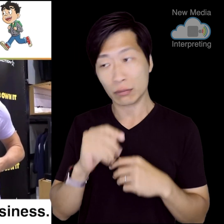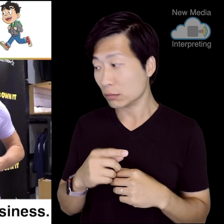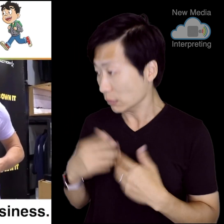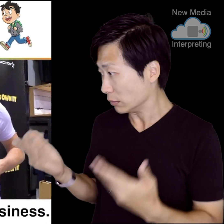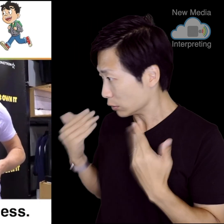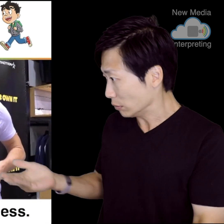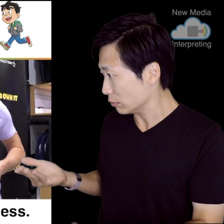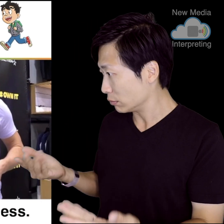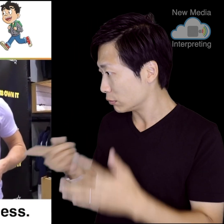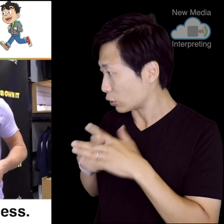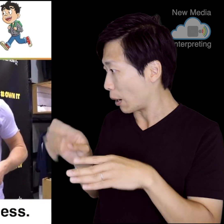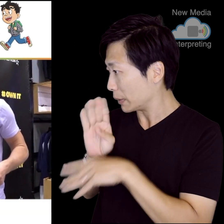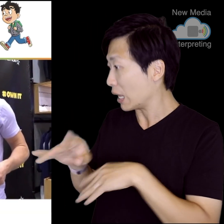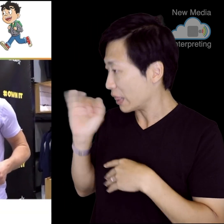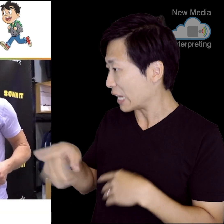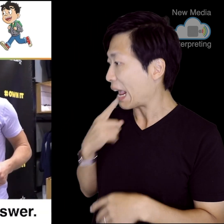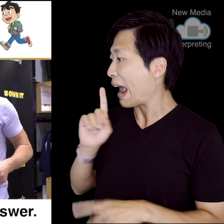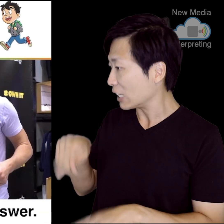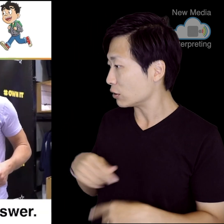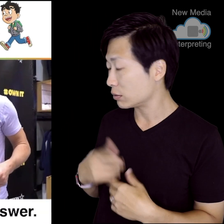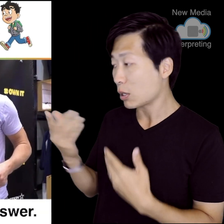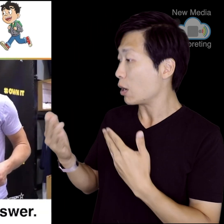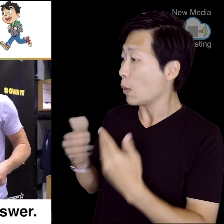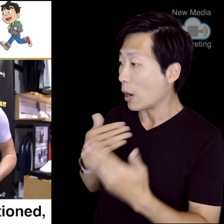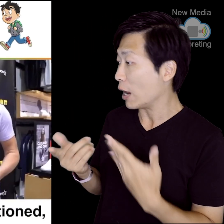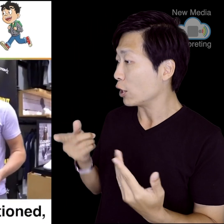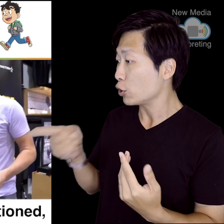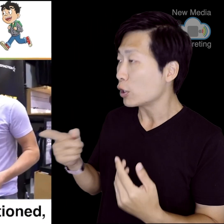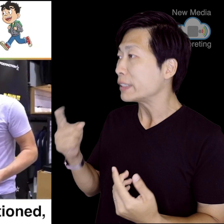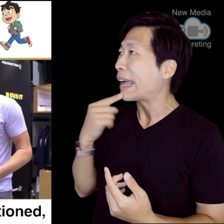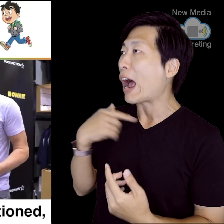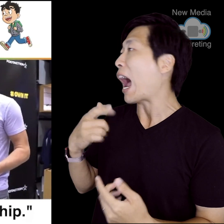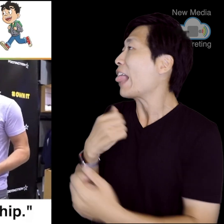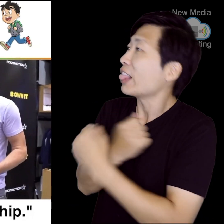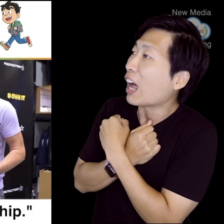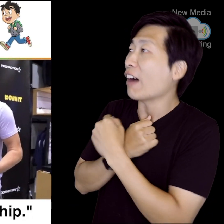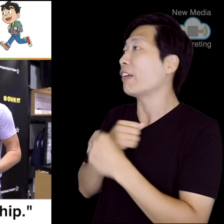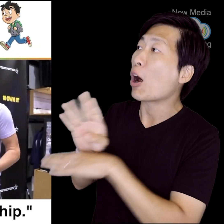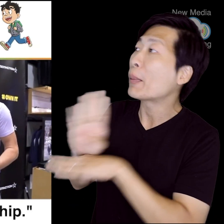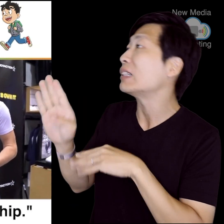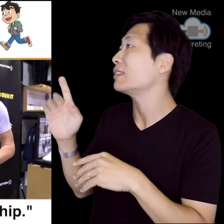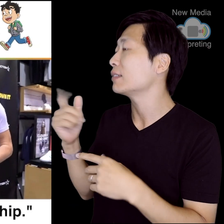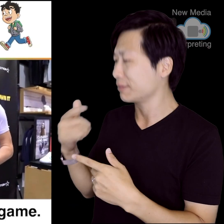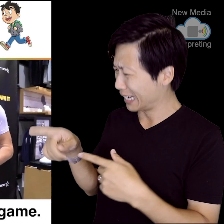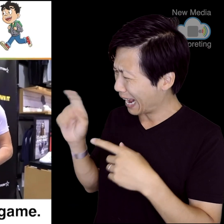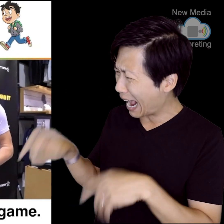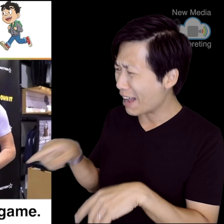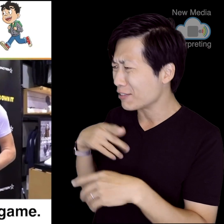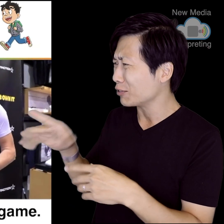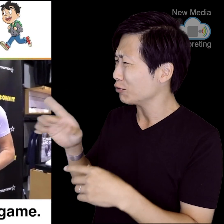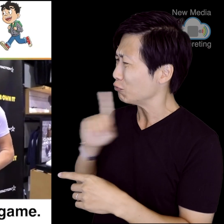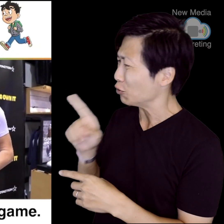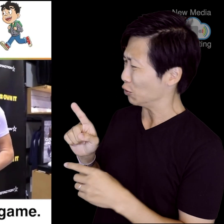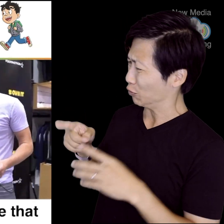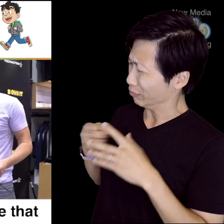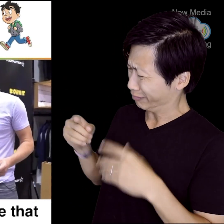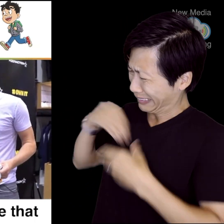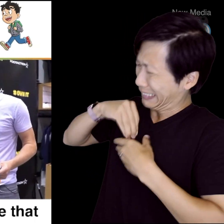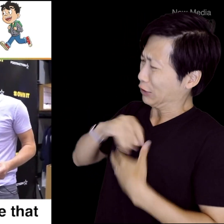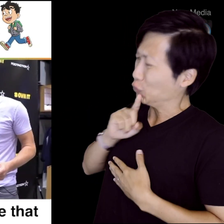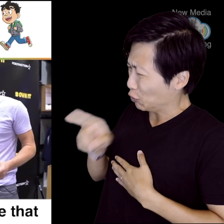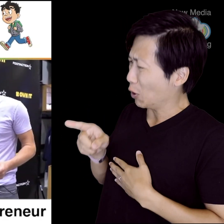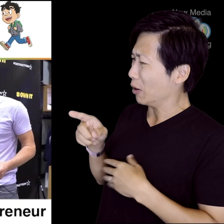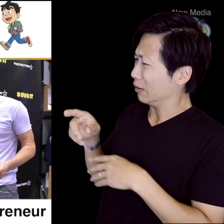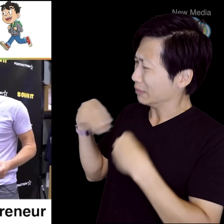a business? Start a business. Yes. That is the answer. Even the way you positioned I love entrepreneurship, self-awareness is the game. You